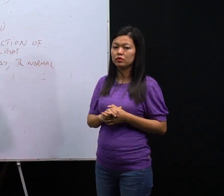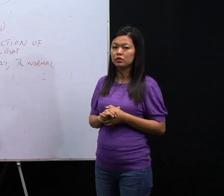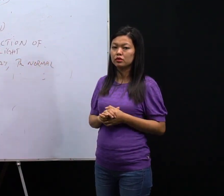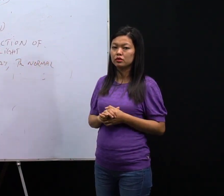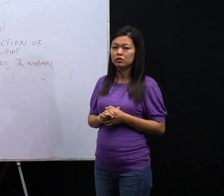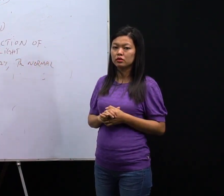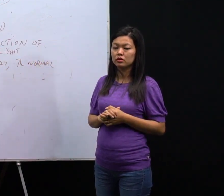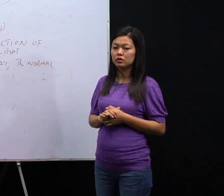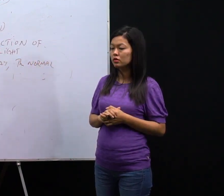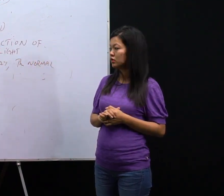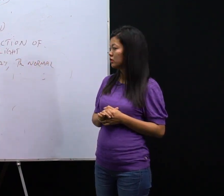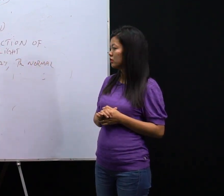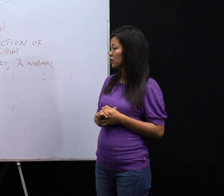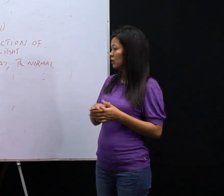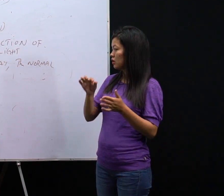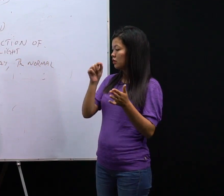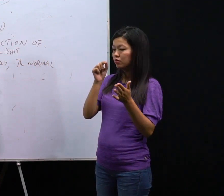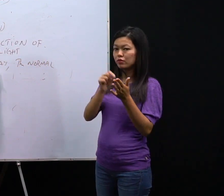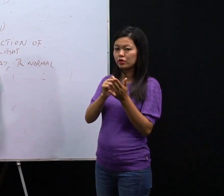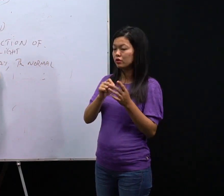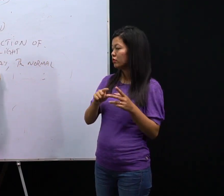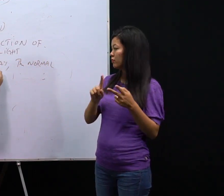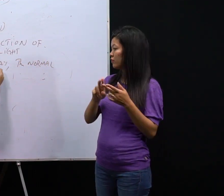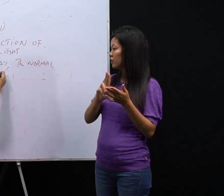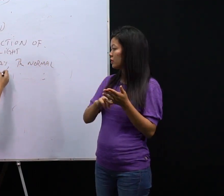the normal at the point of incidence,